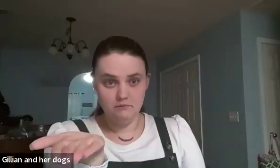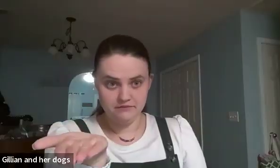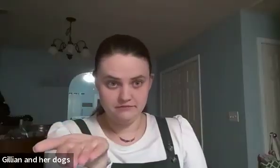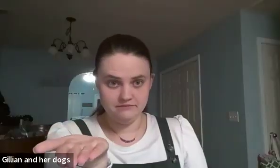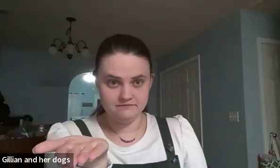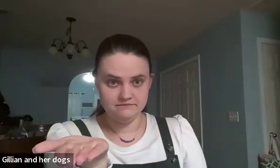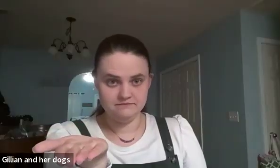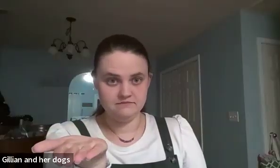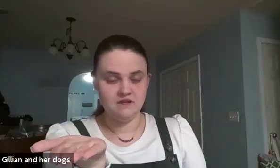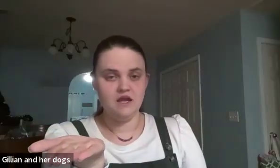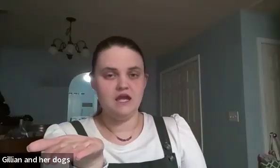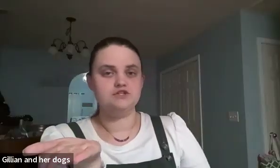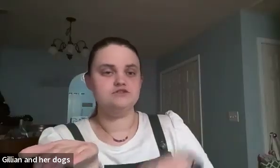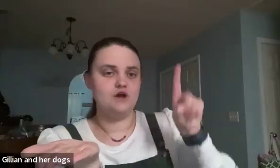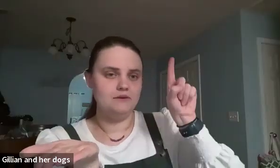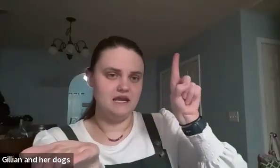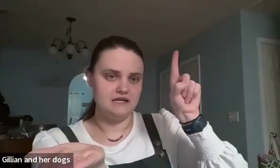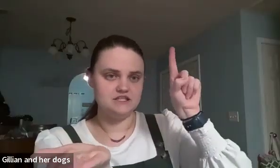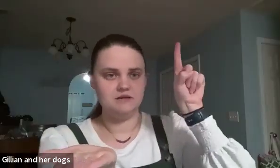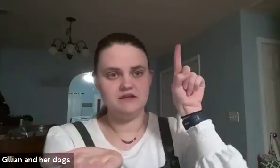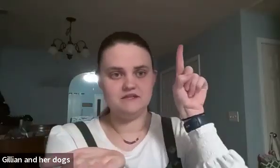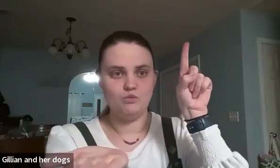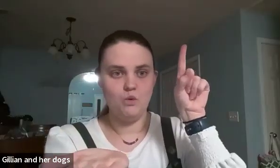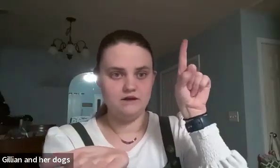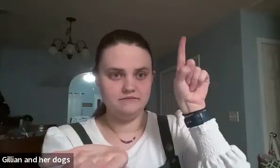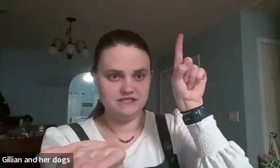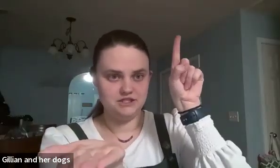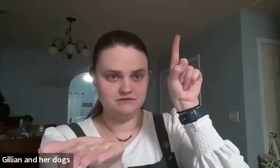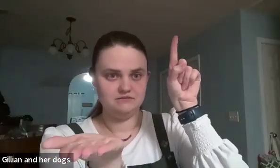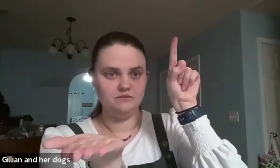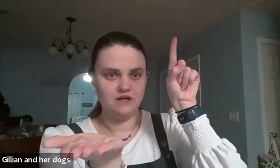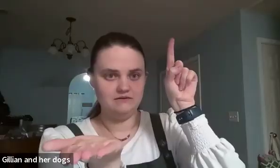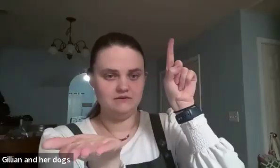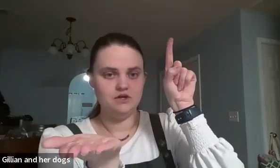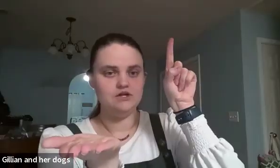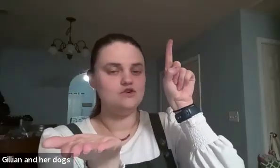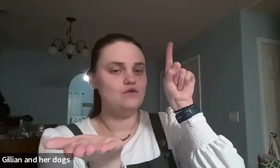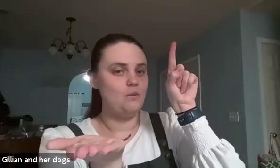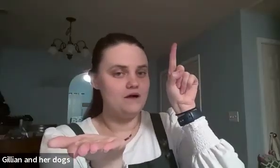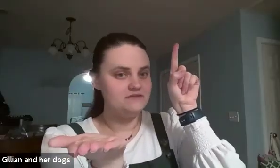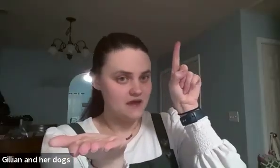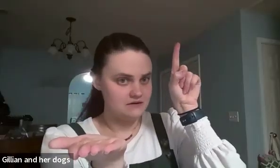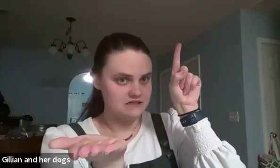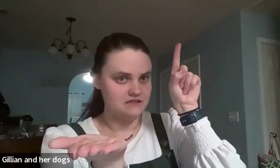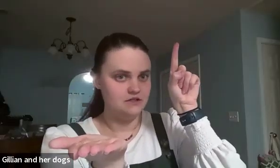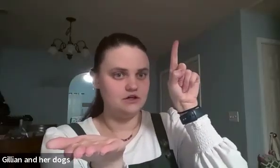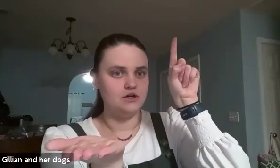up and your dominant hand is going to be in this one position. Okay. So for 1,000, you're going to